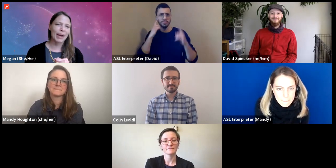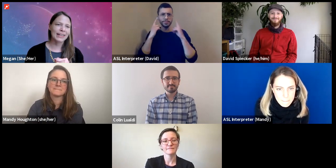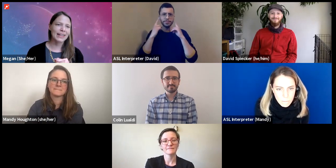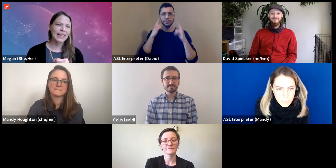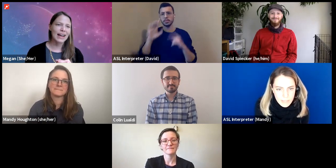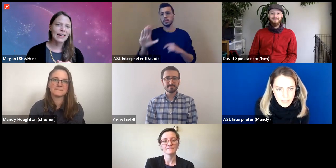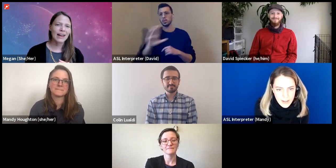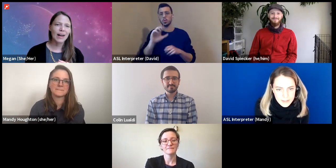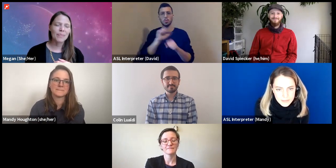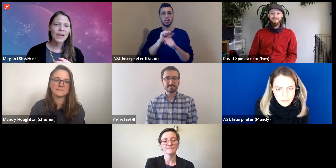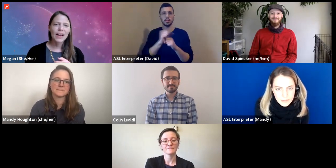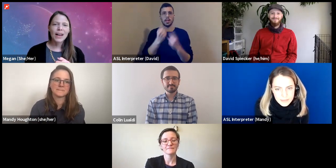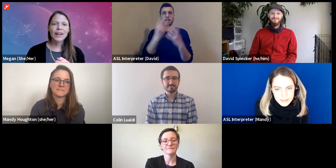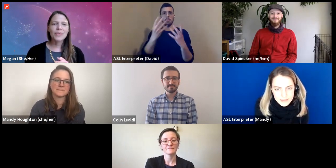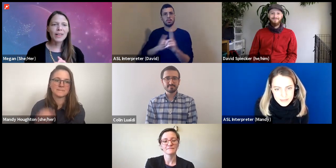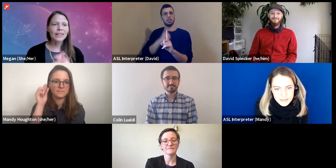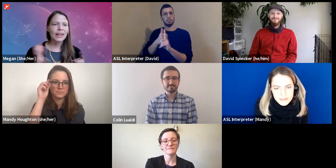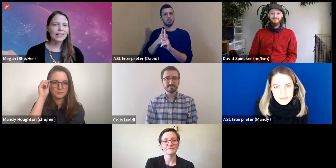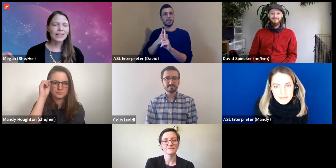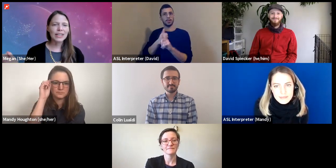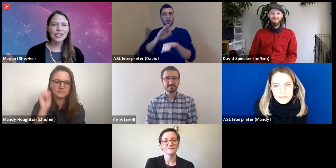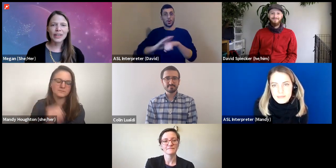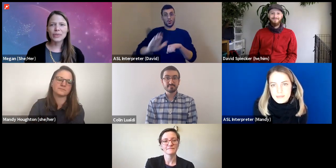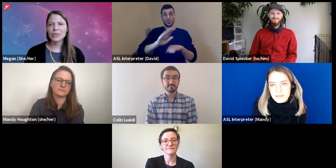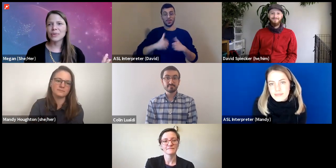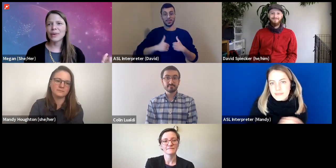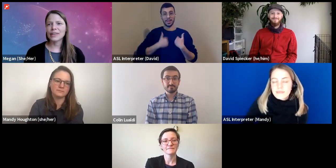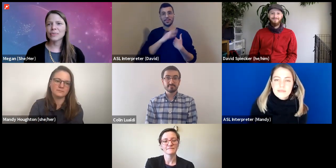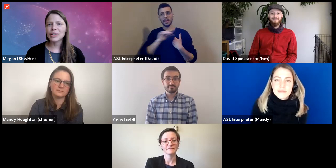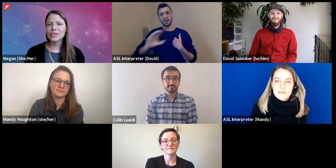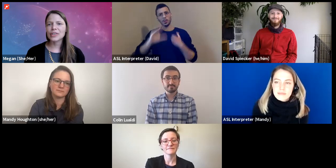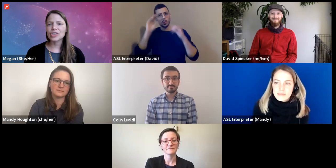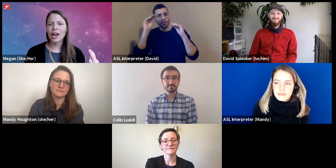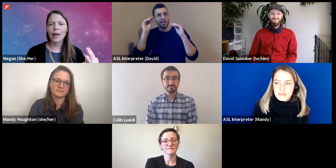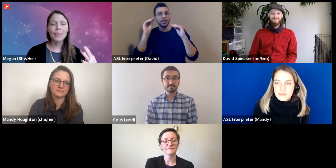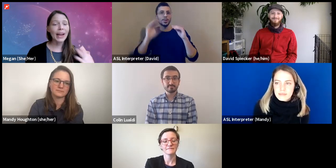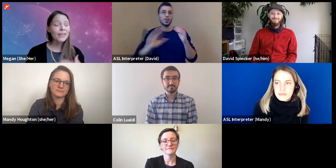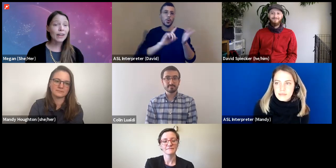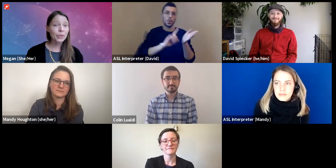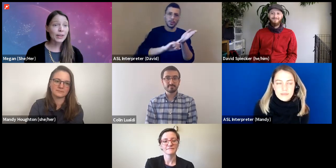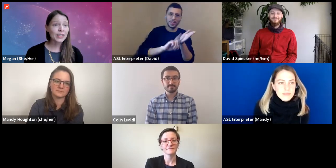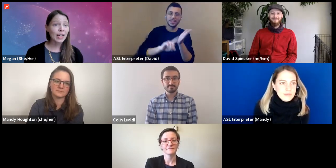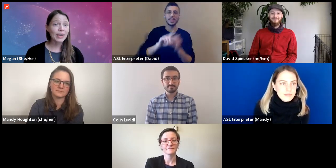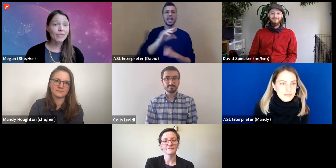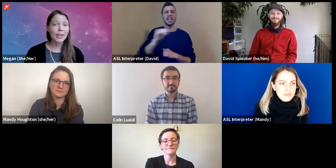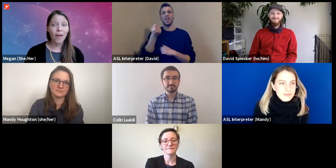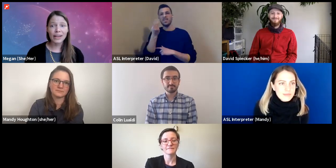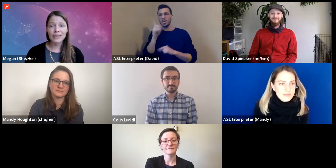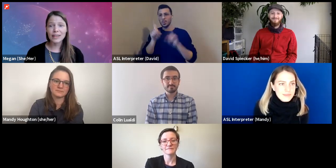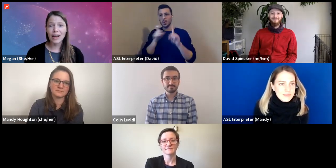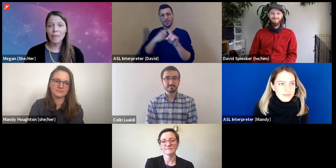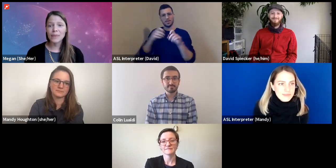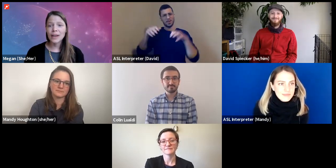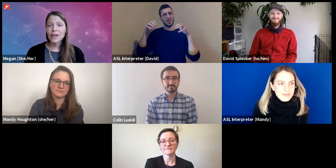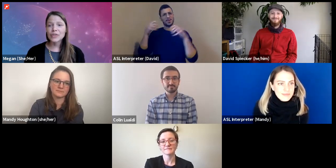of an impact that it's had on you all and the teaching that you do and your research. And we have a few questions coming in from the